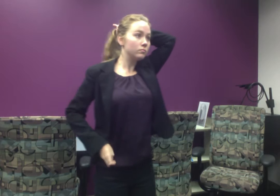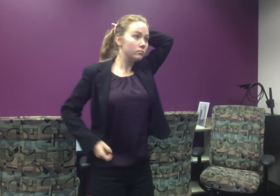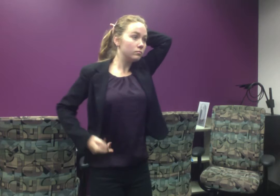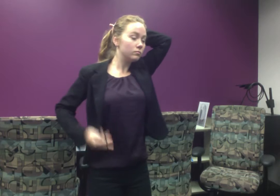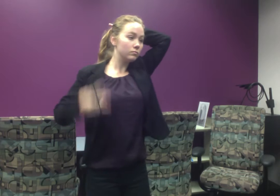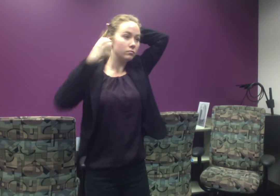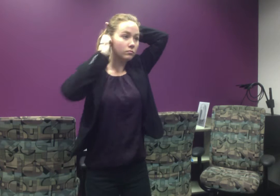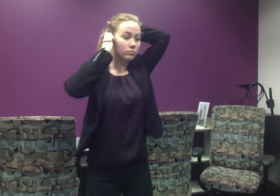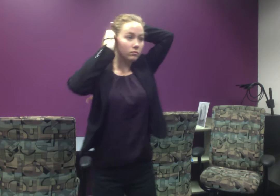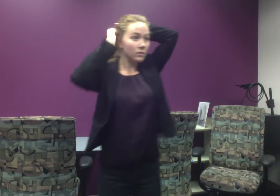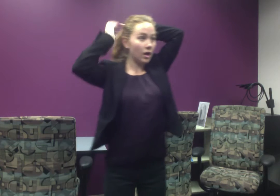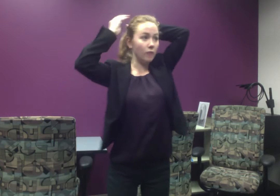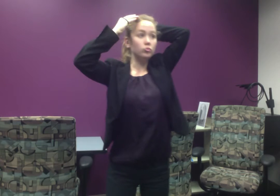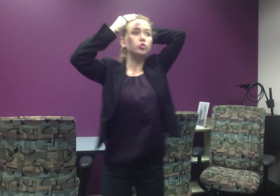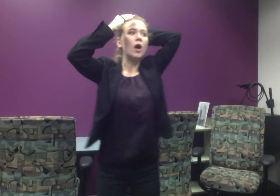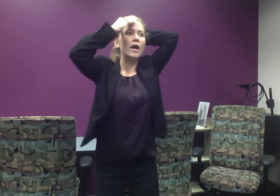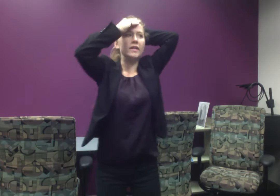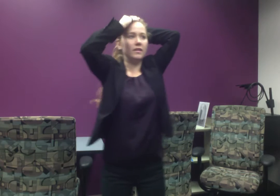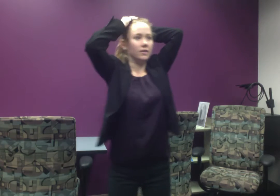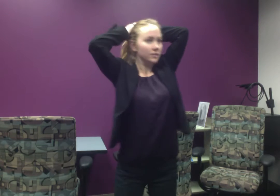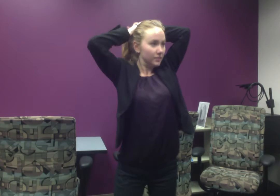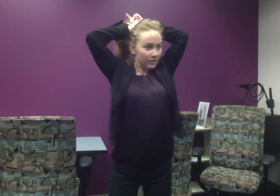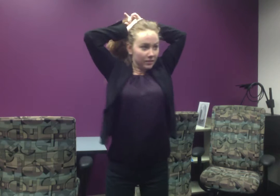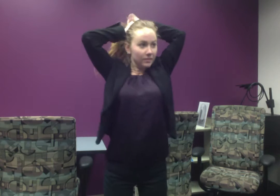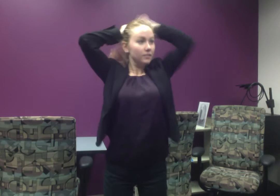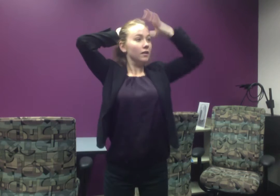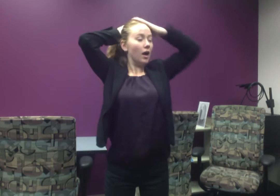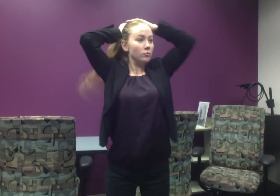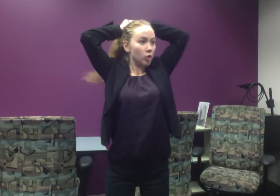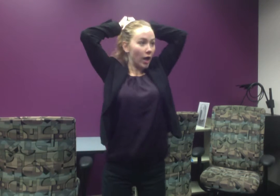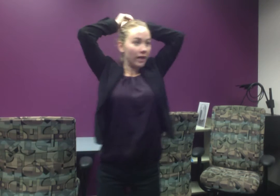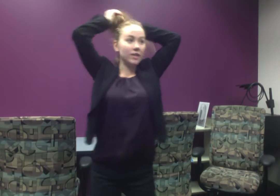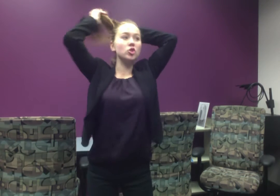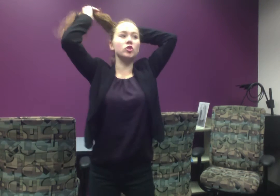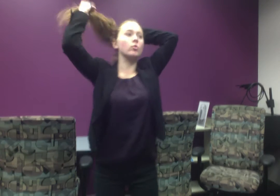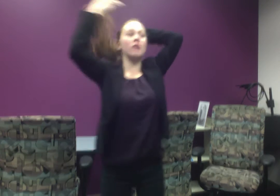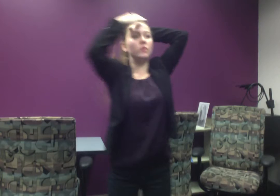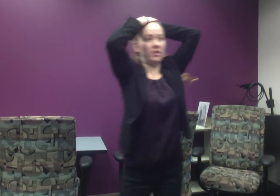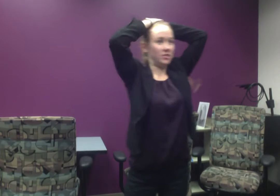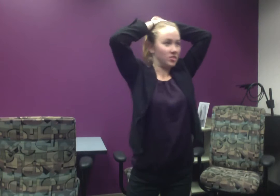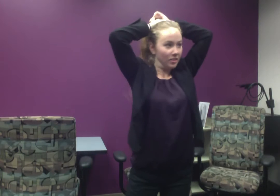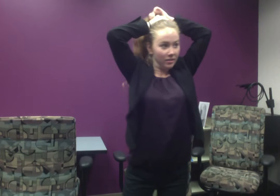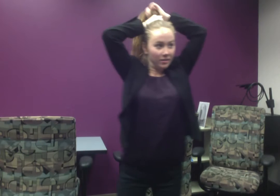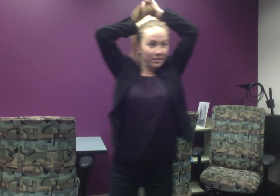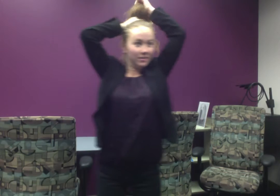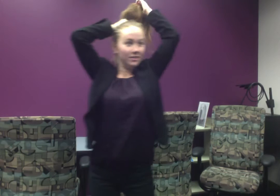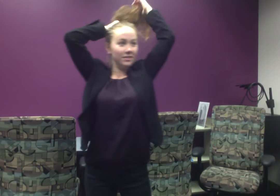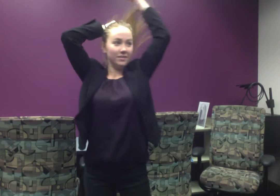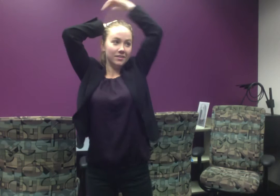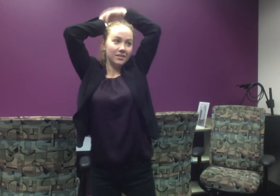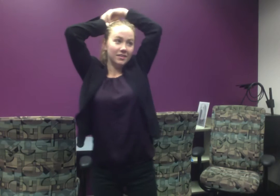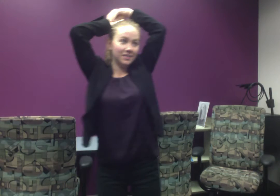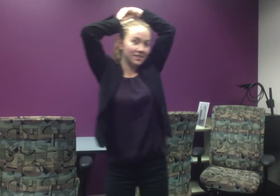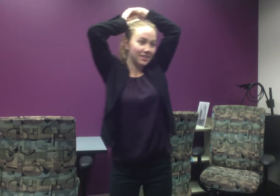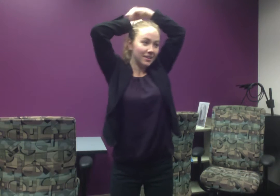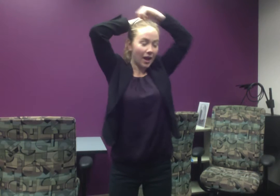that your I'm legs, trying. Okay. We're getting this. I'm trying. I still sway with this. Okay. Well, okay. Sway less. I'm